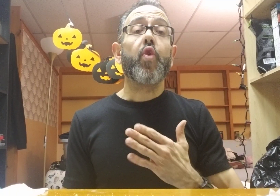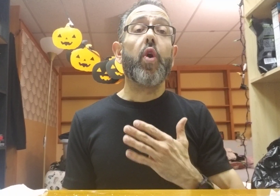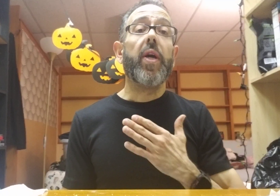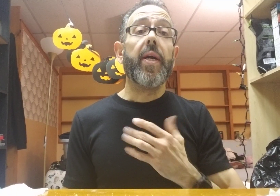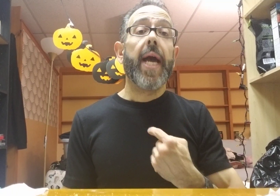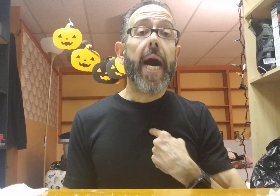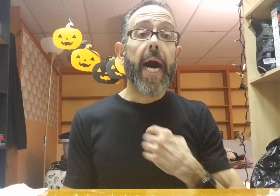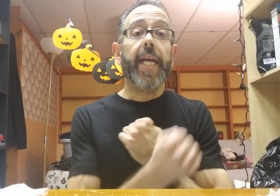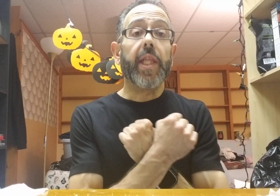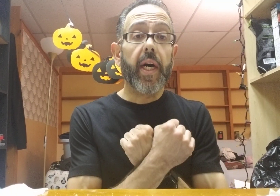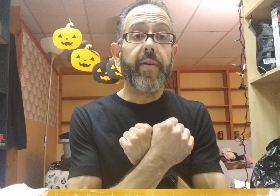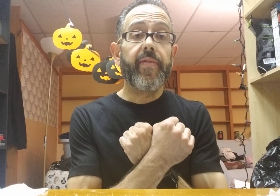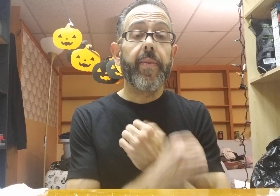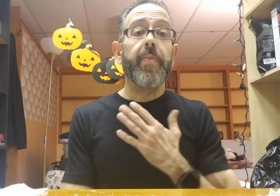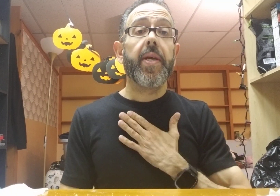or I love my